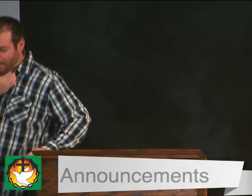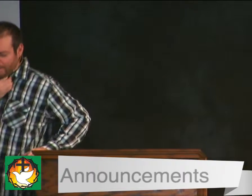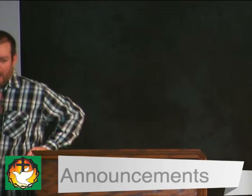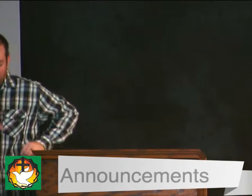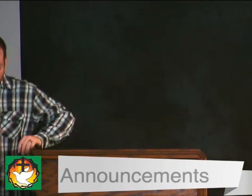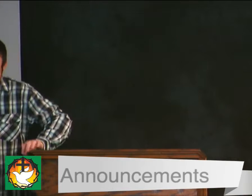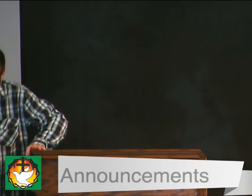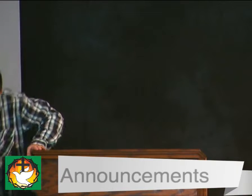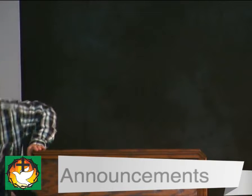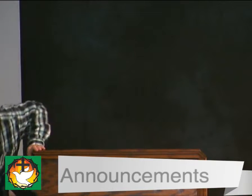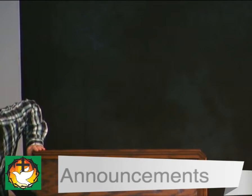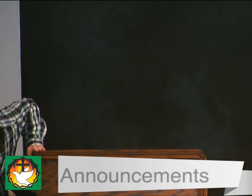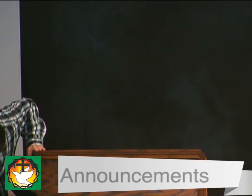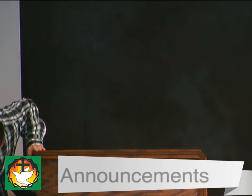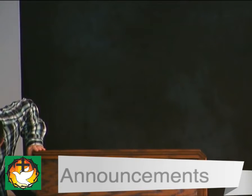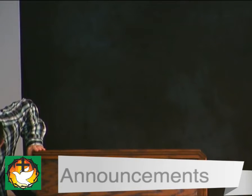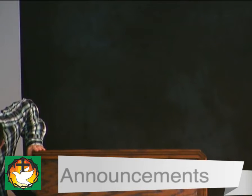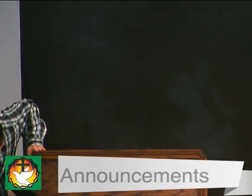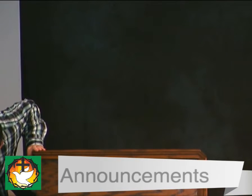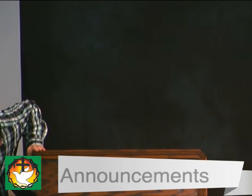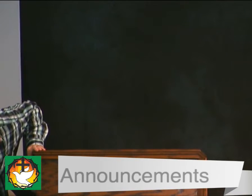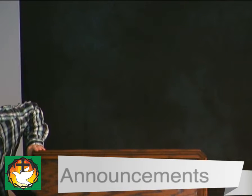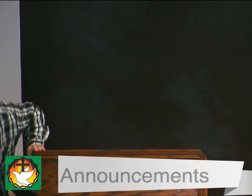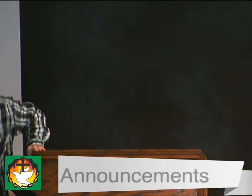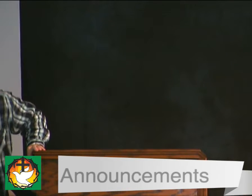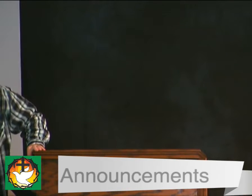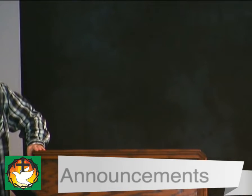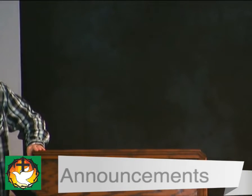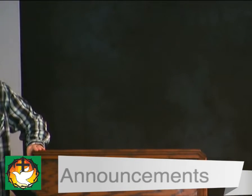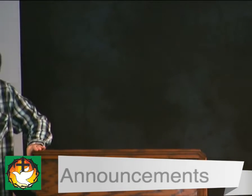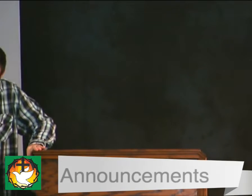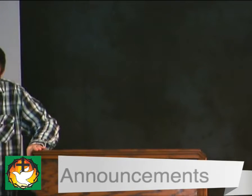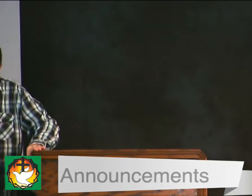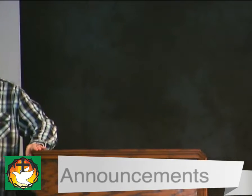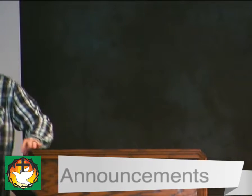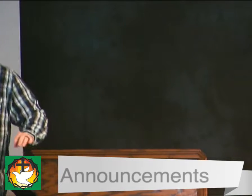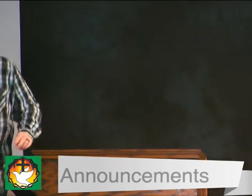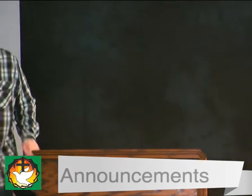Ooh, you clogged it up. Ooh, awesome. Go ahead. Put it in.